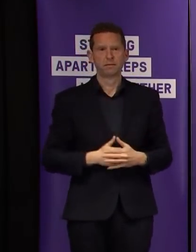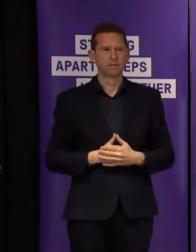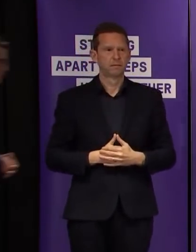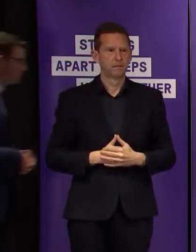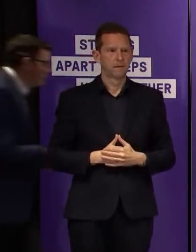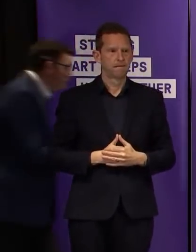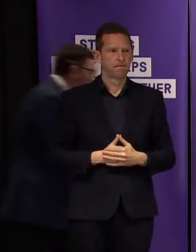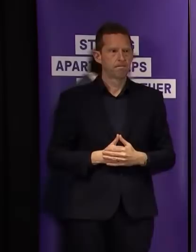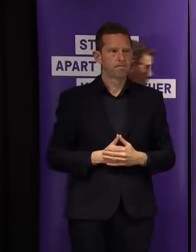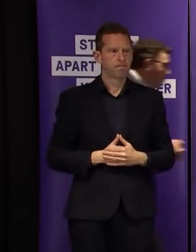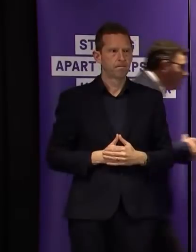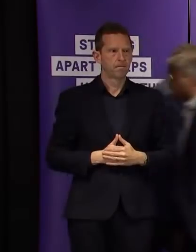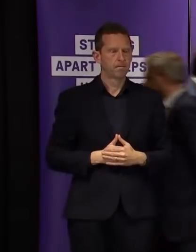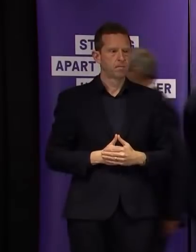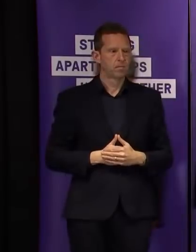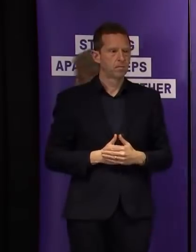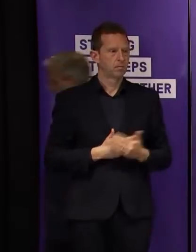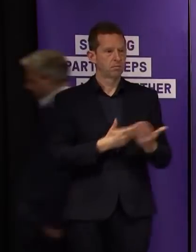Any other issues?